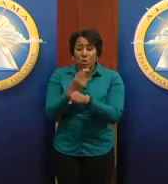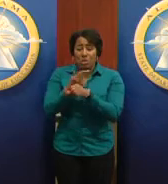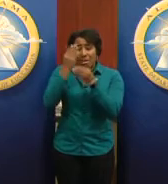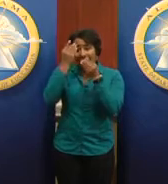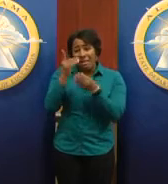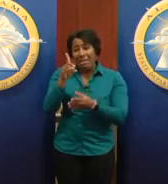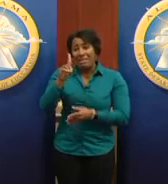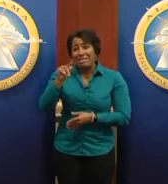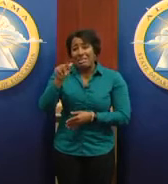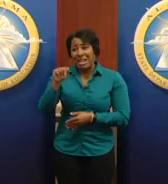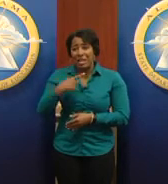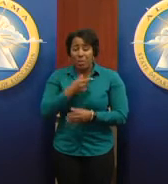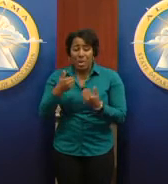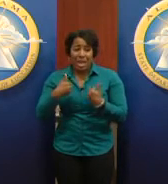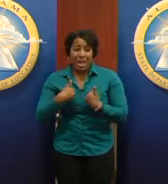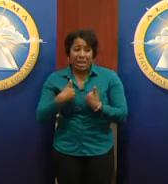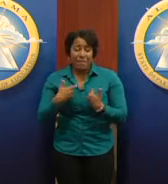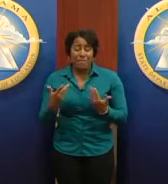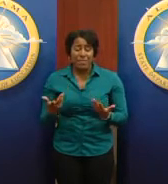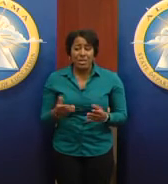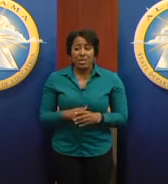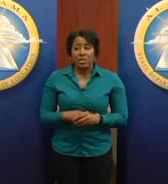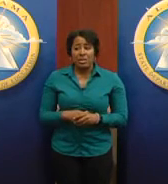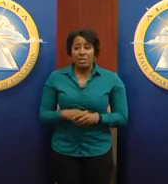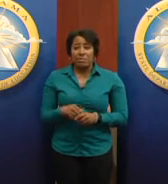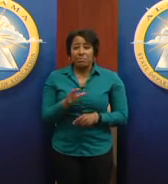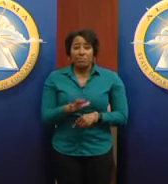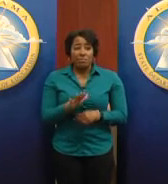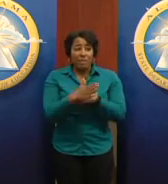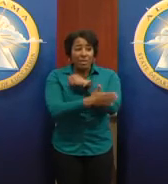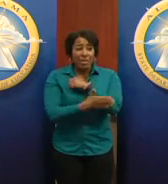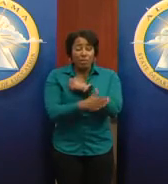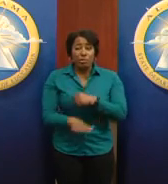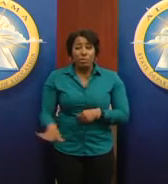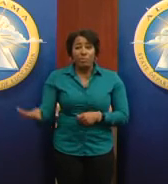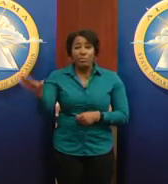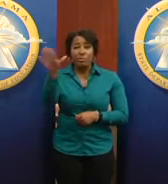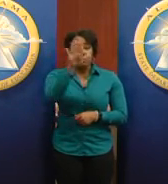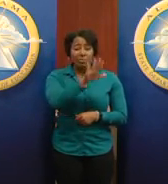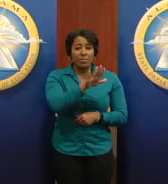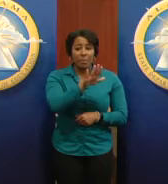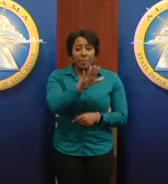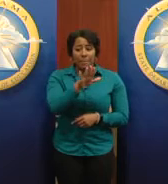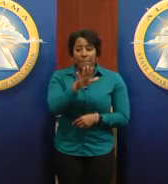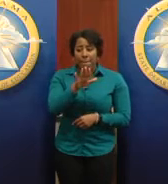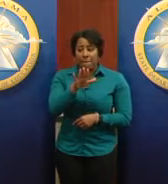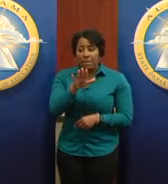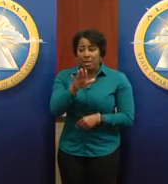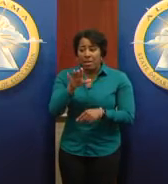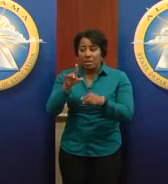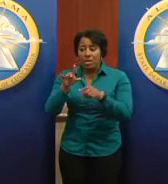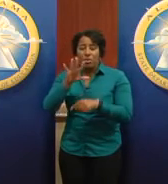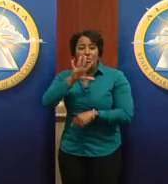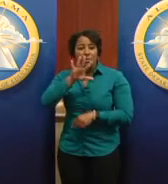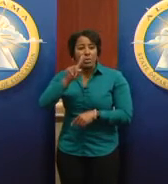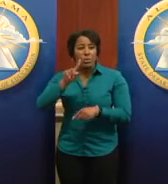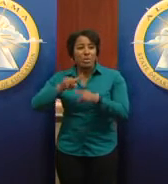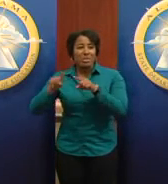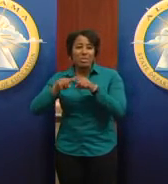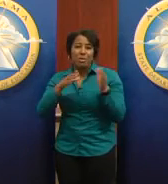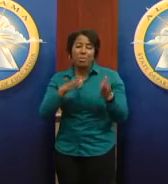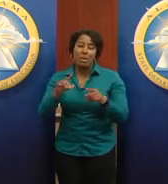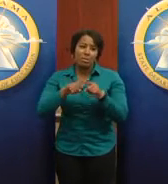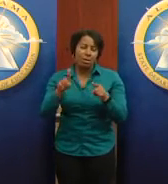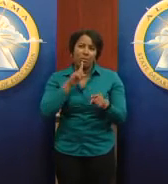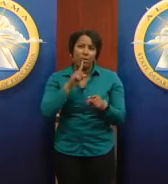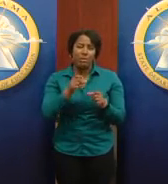moment. If you look around the country, there's, I should say 51 different plans, but really there's a lot more